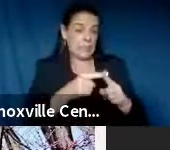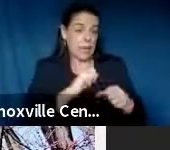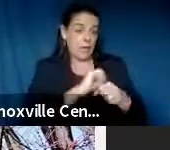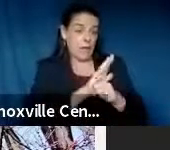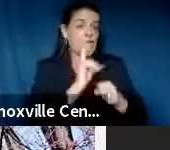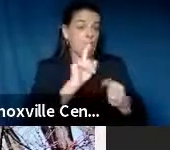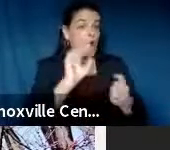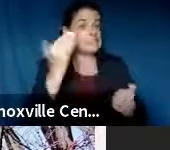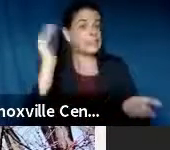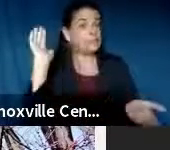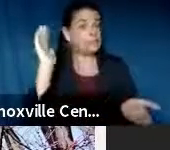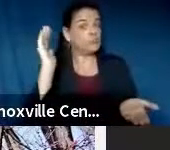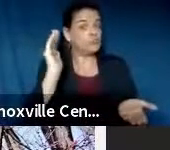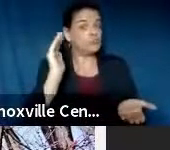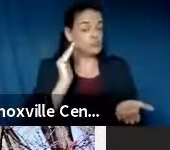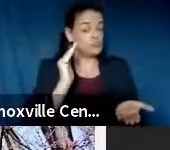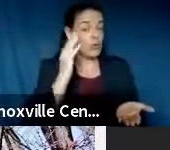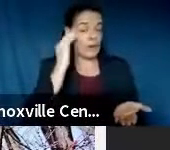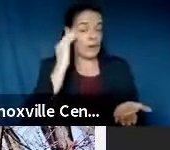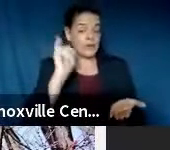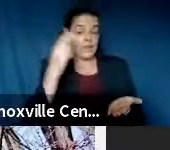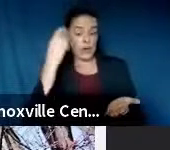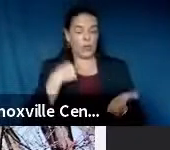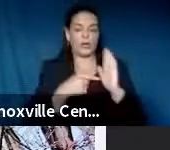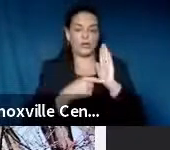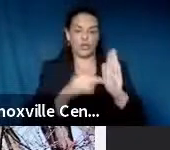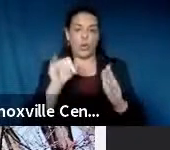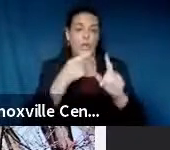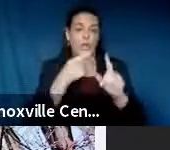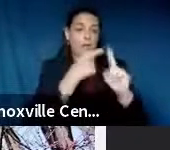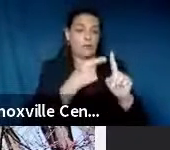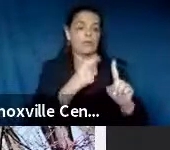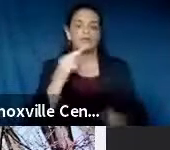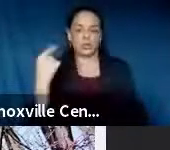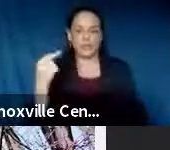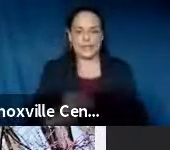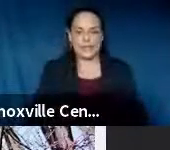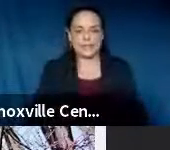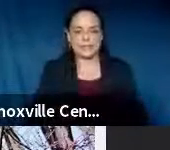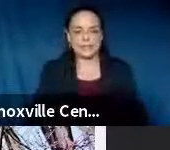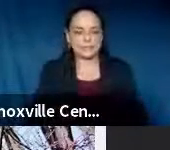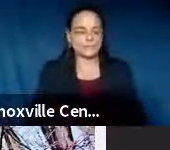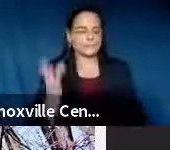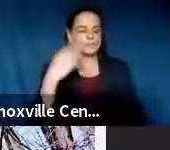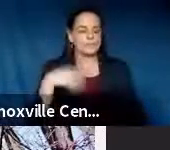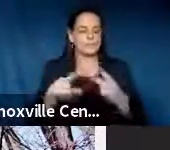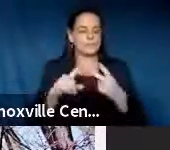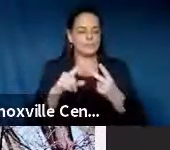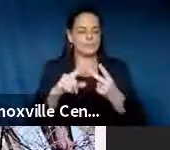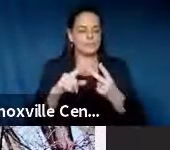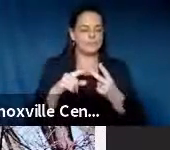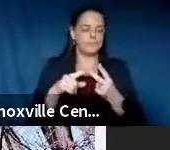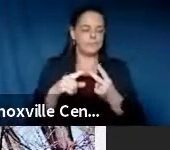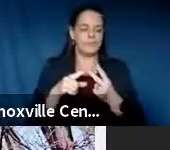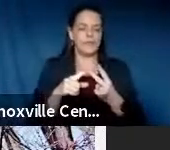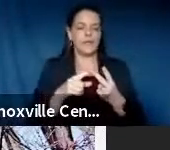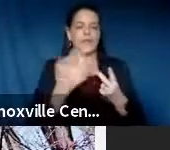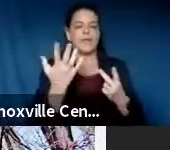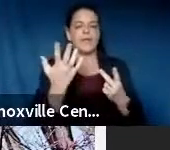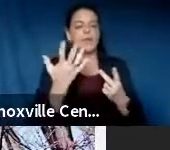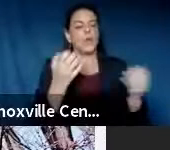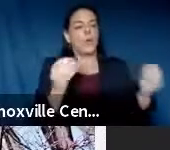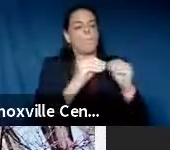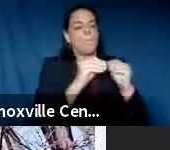direction. Because of this, we are representing this benchmark as green. Our second benchmark,